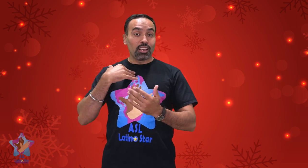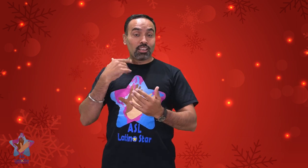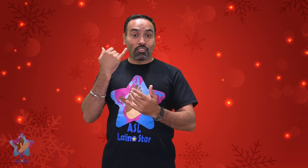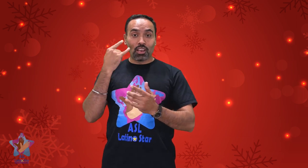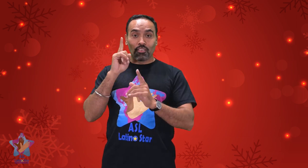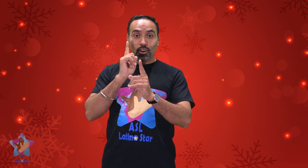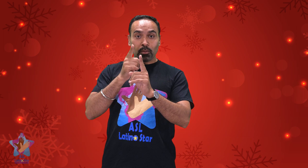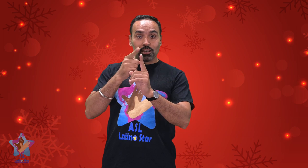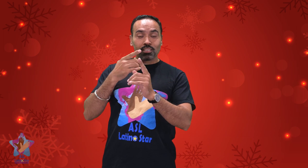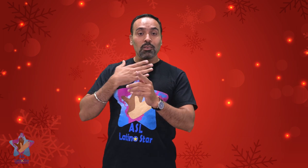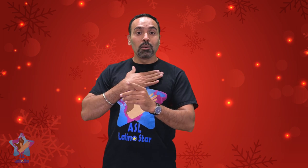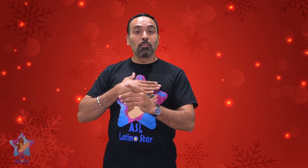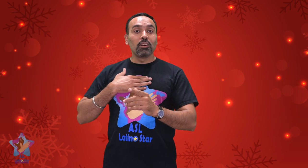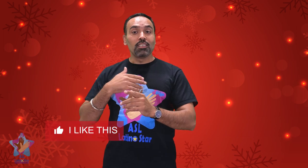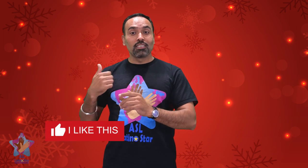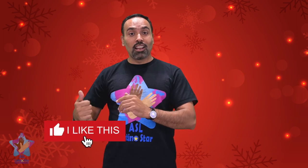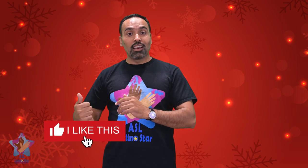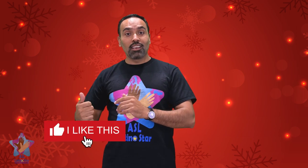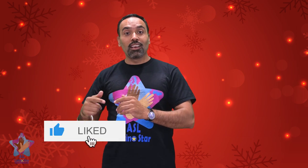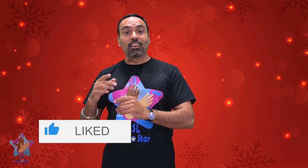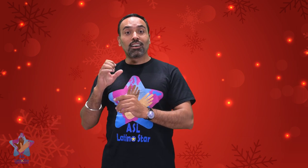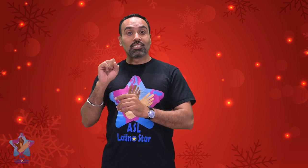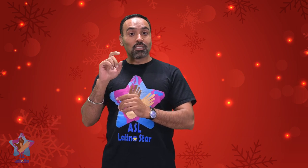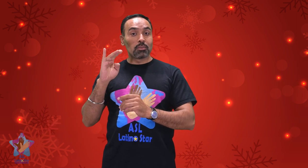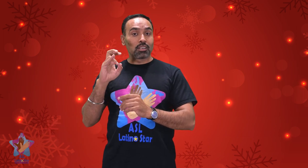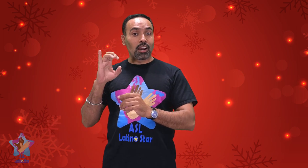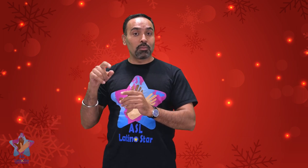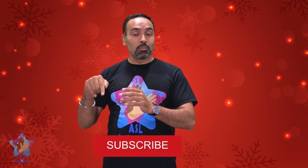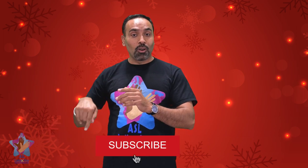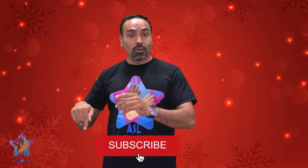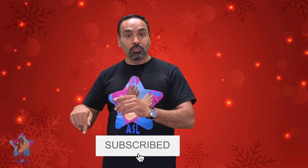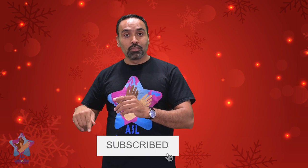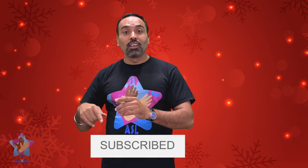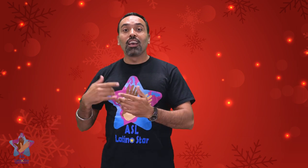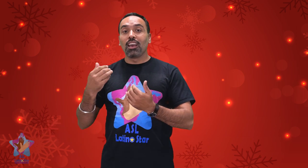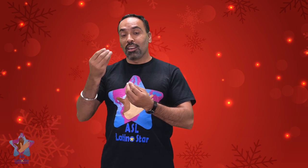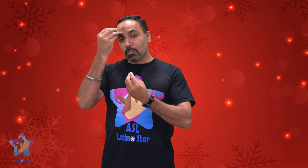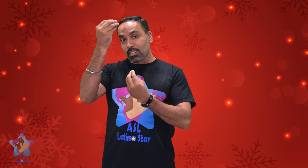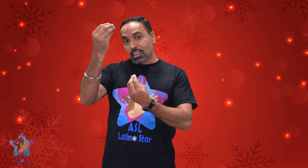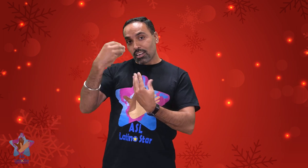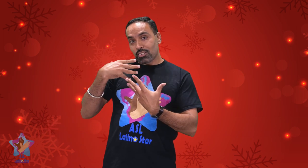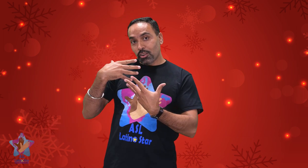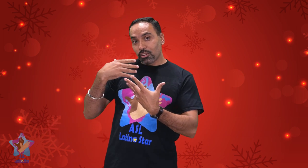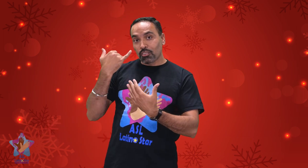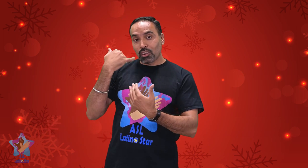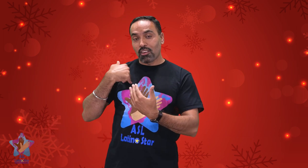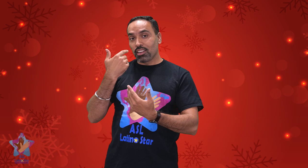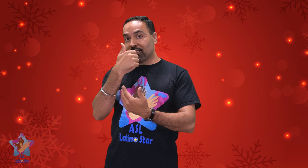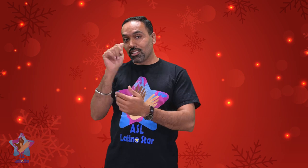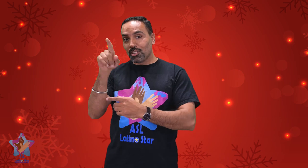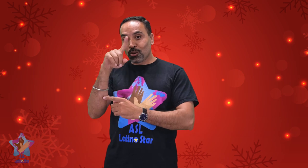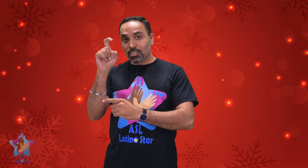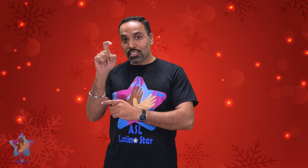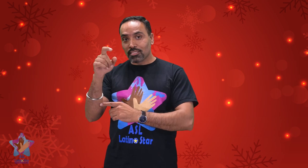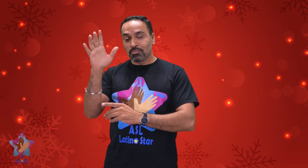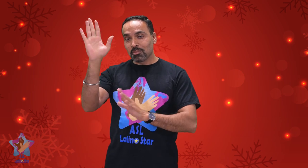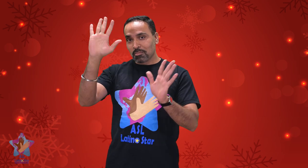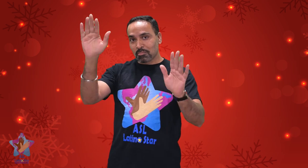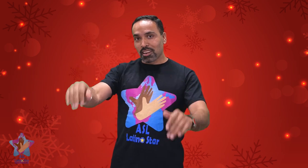like, if you have a comments, please like and subscribe below. And please let us know if you have any question. Bye.